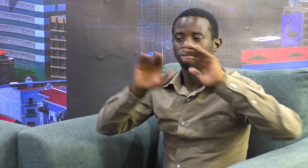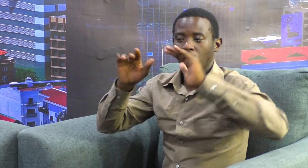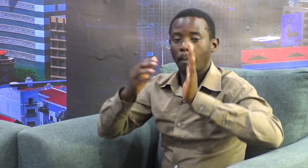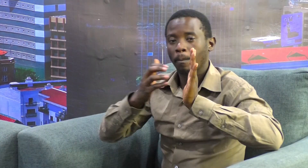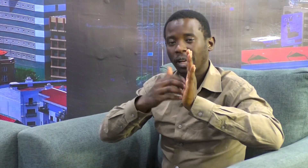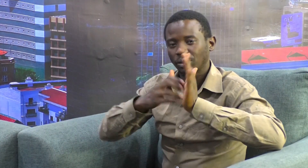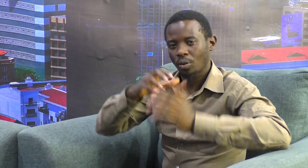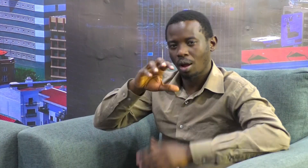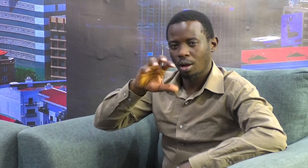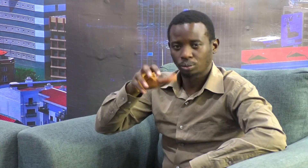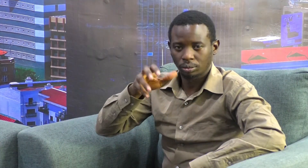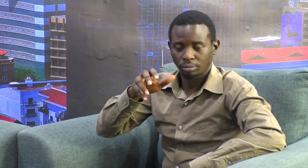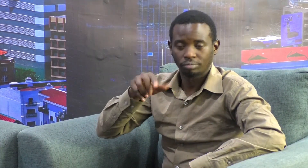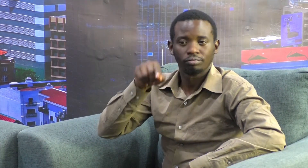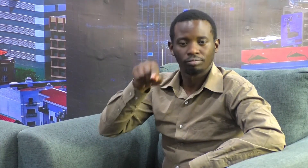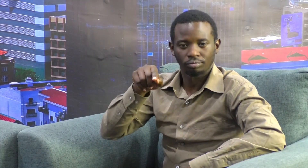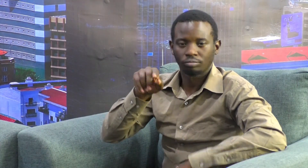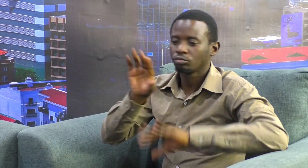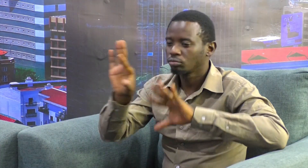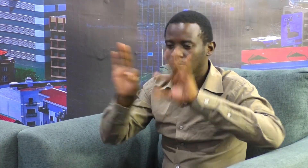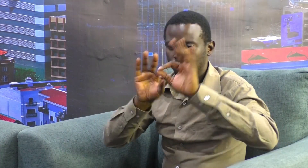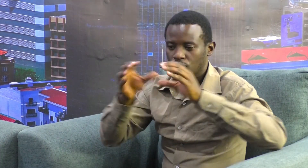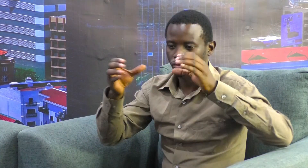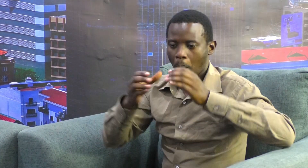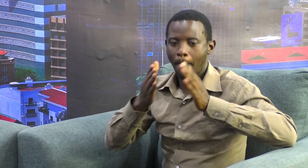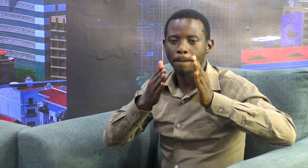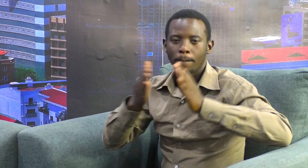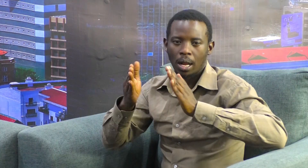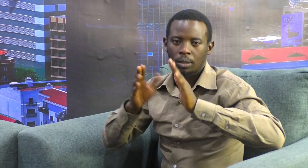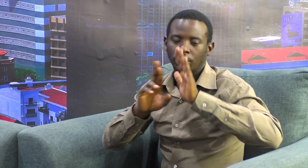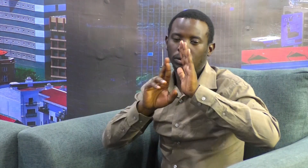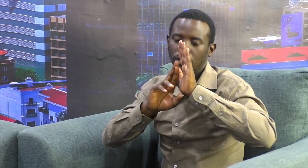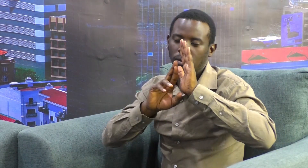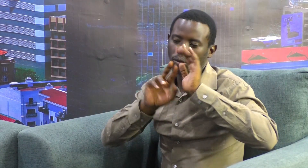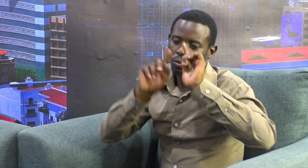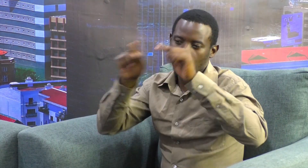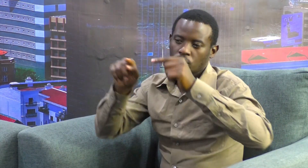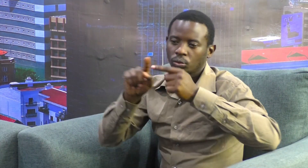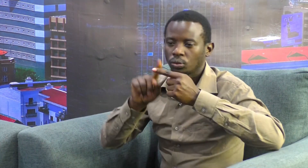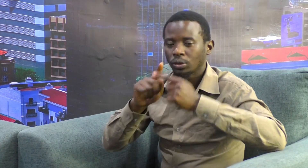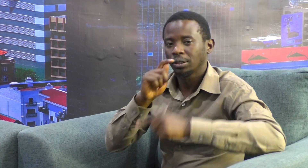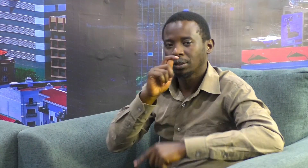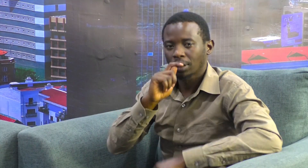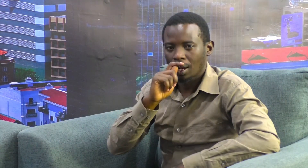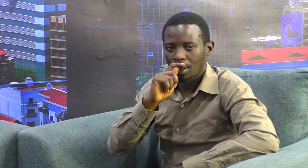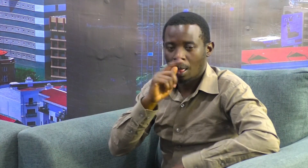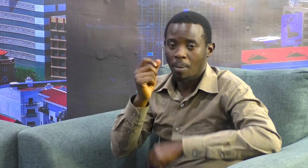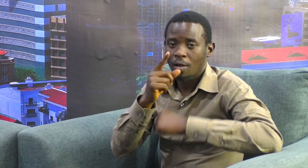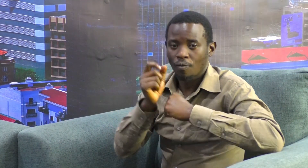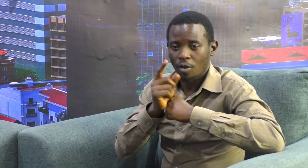on August, we have deaf dancing for selecting people who will come to participate